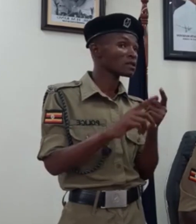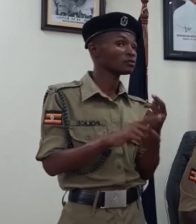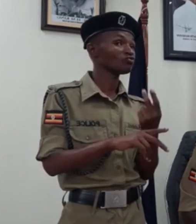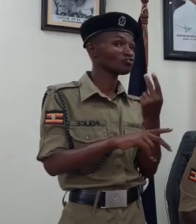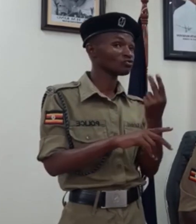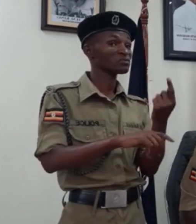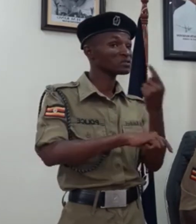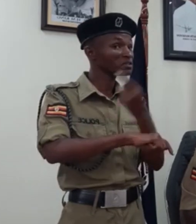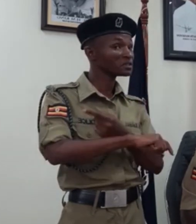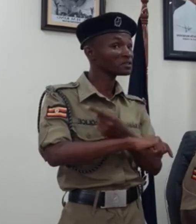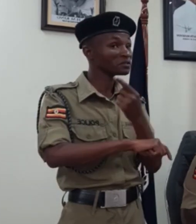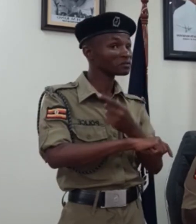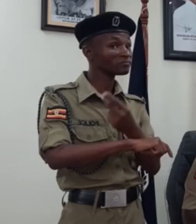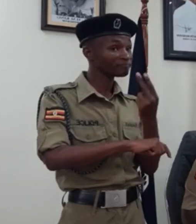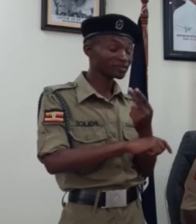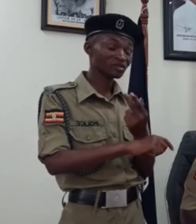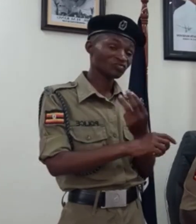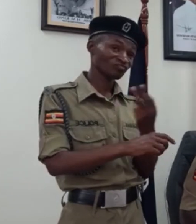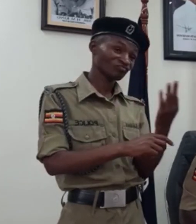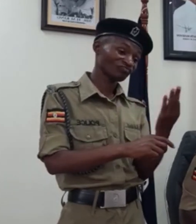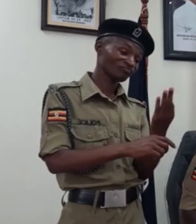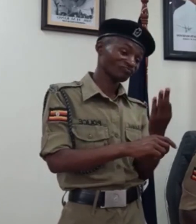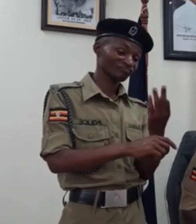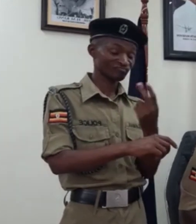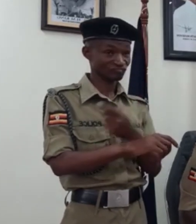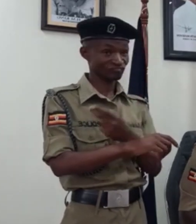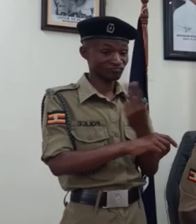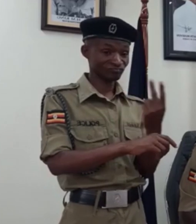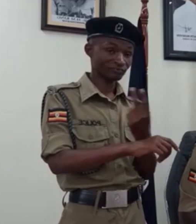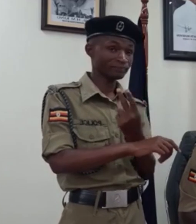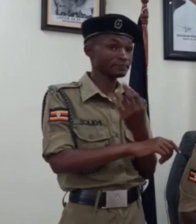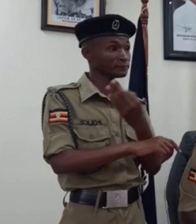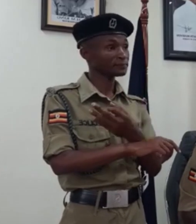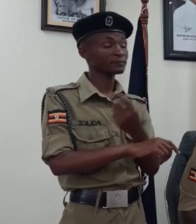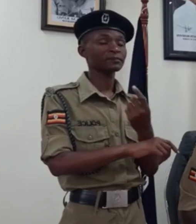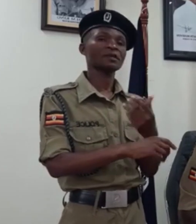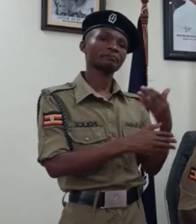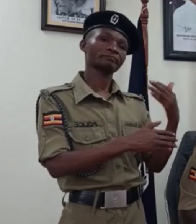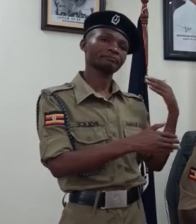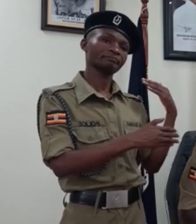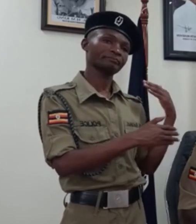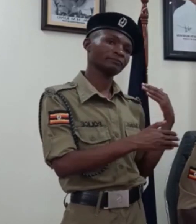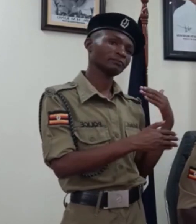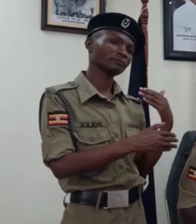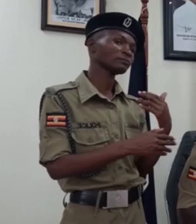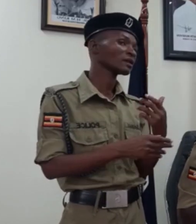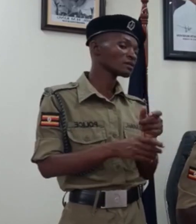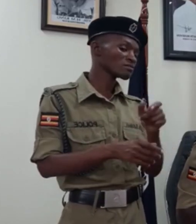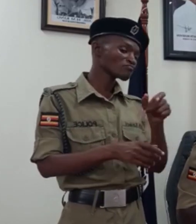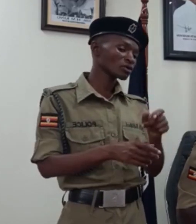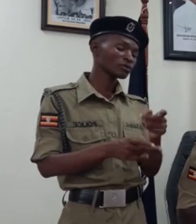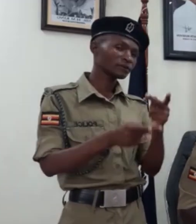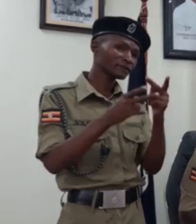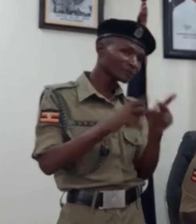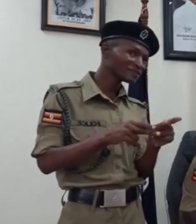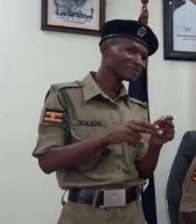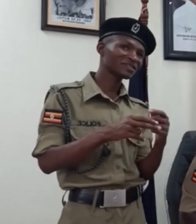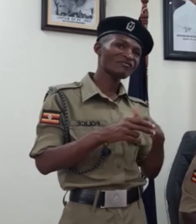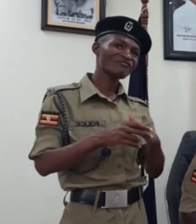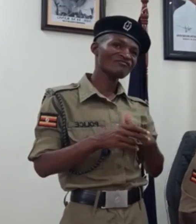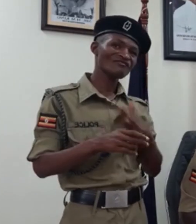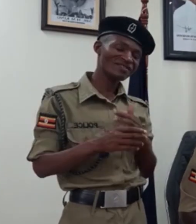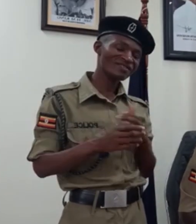awaka. Kino kibadde kisobodde okutambula okumalira ddala kumpi wiikisi nga ssatu naye mu nnaku